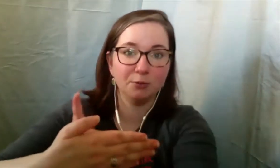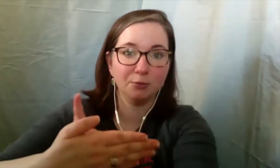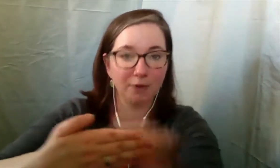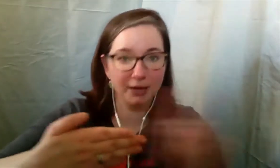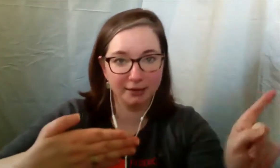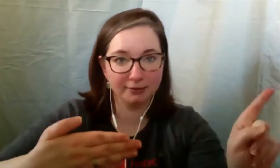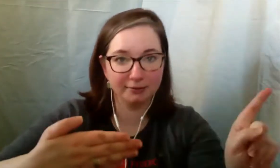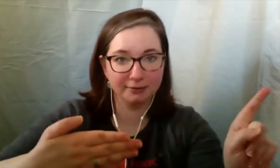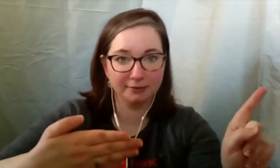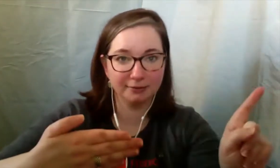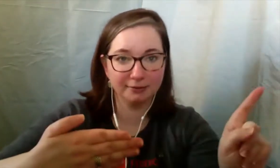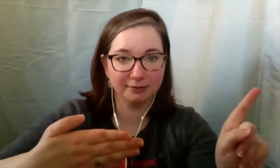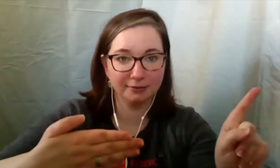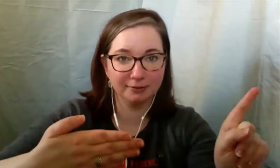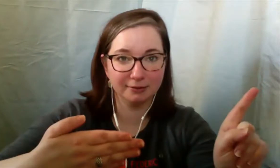Week.